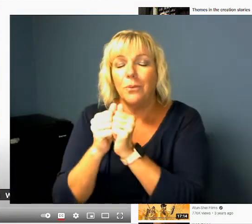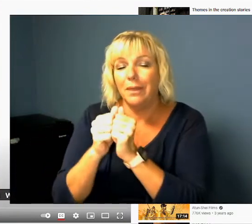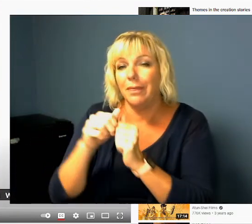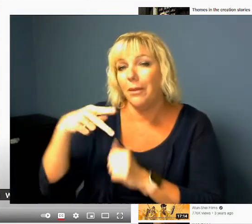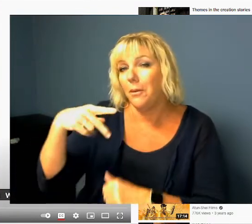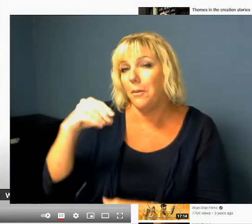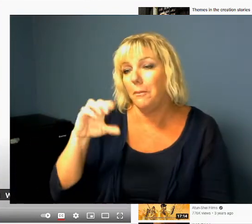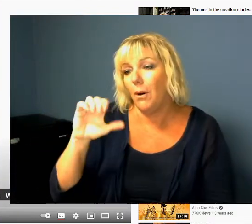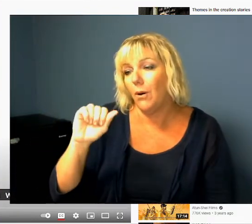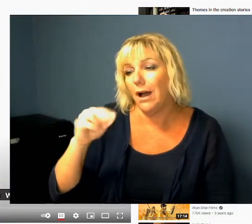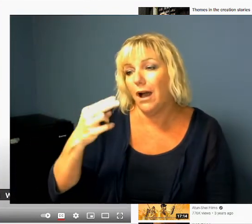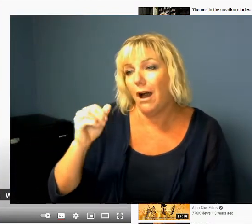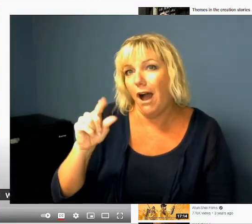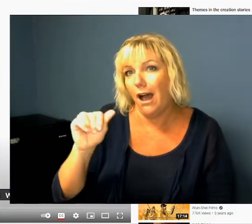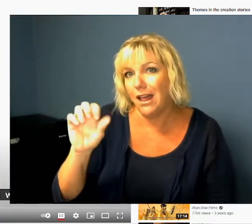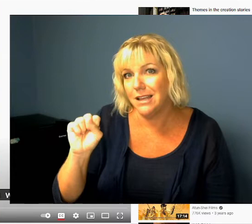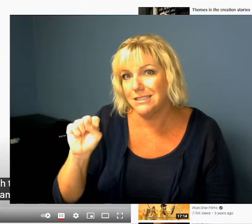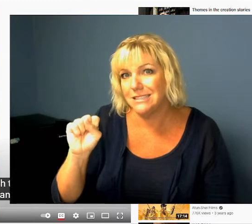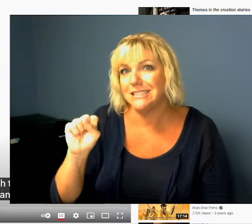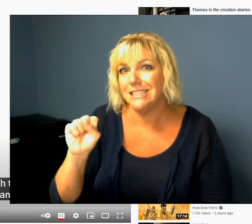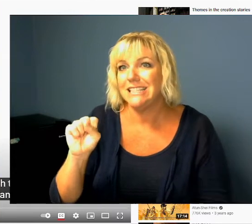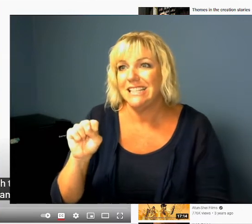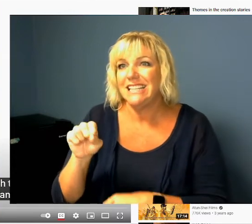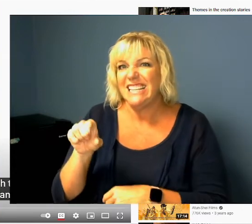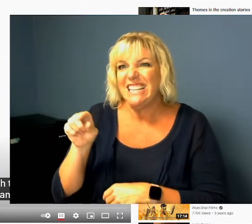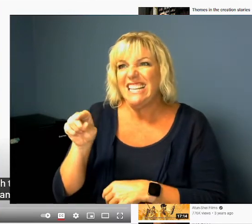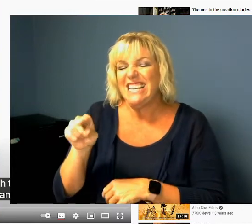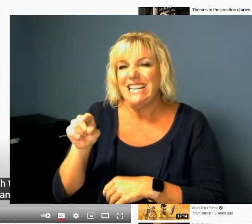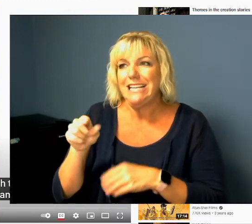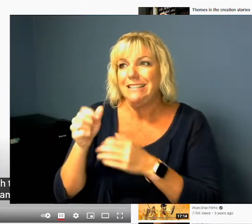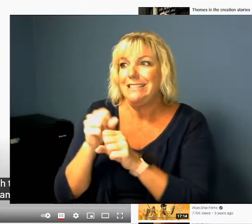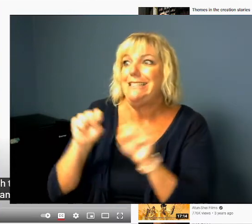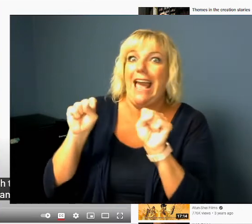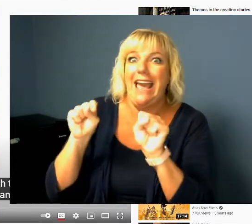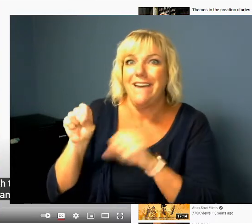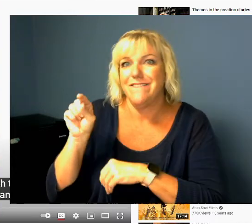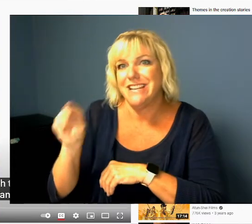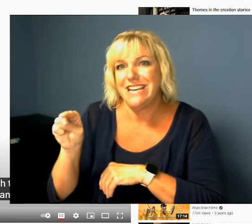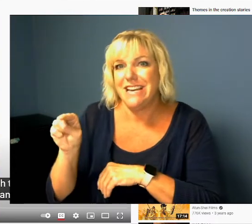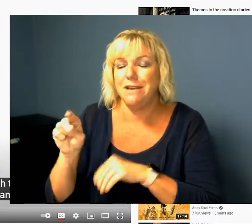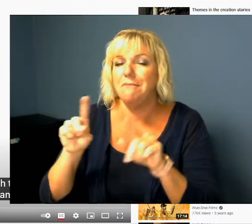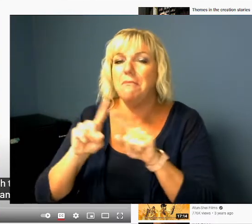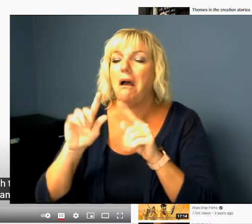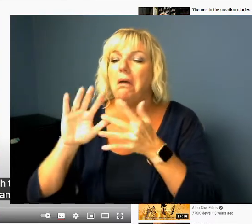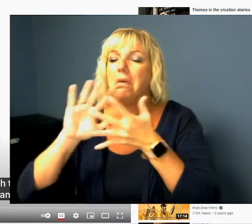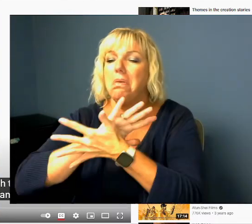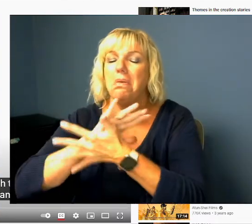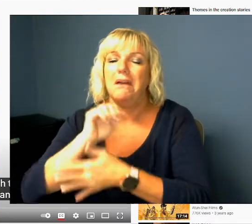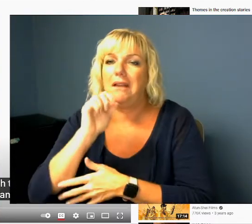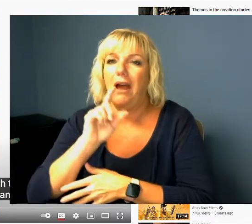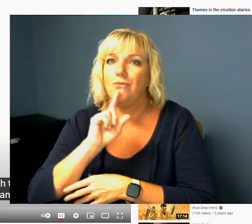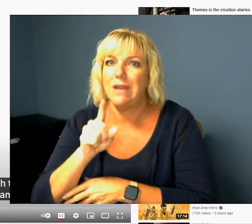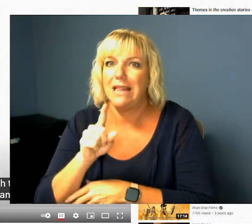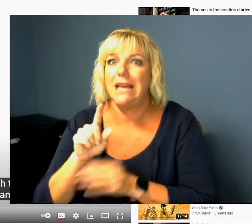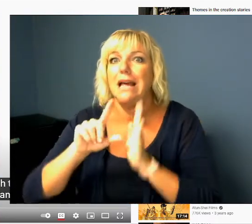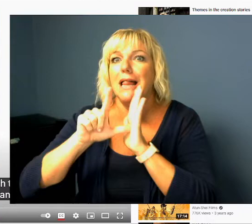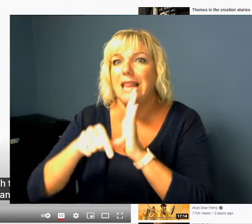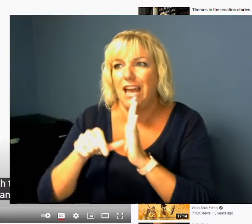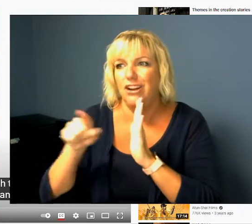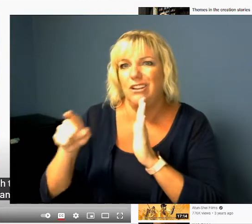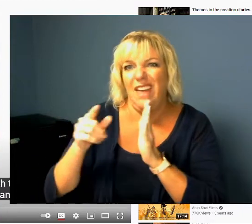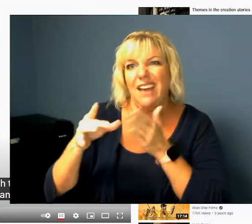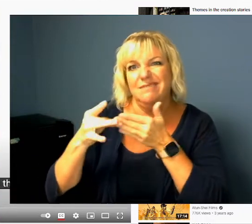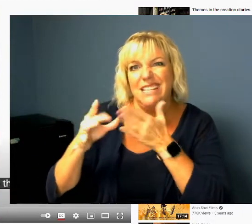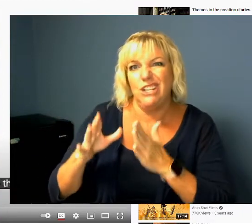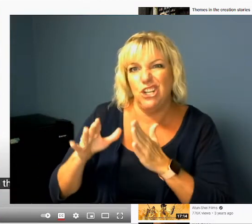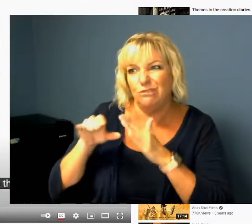Opeshekanow waged war, like done, because he saw the degree to which the Virginian colonists were moving